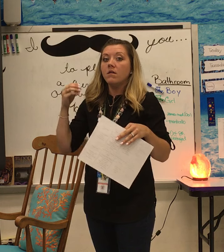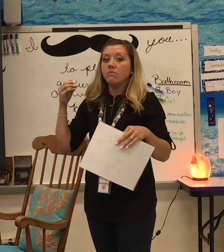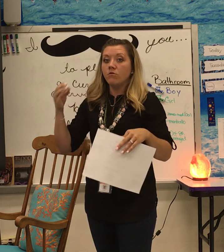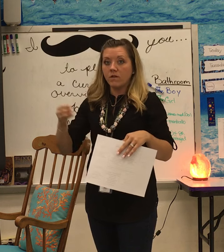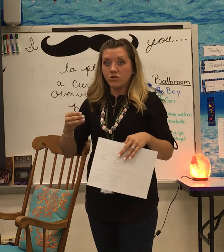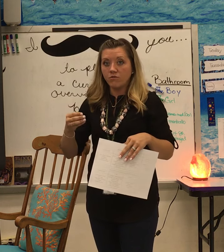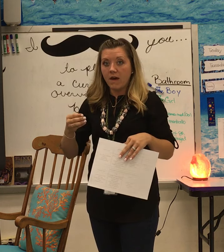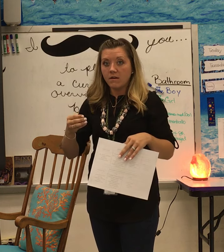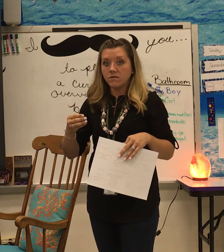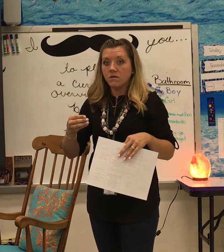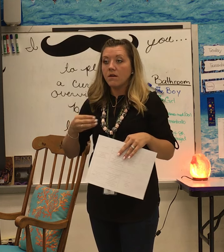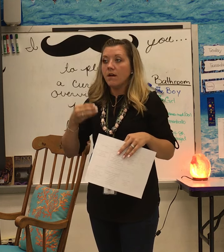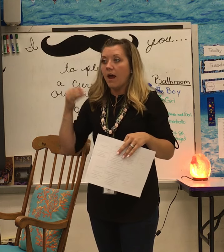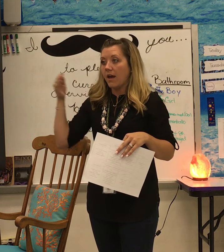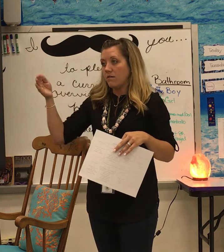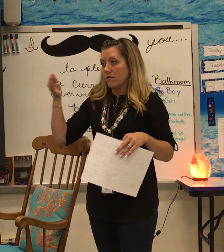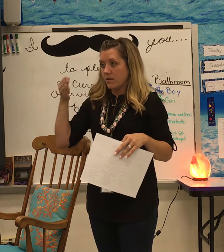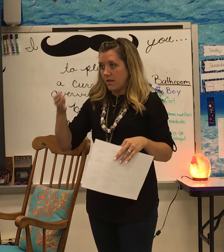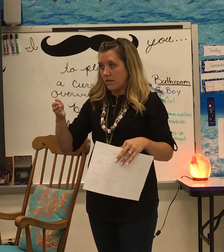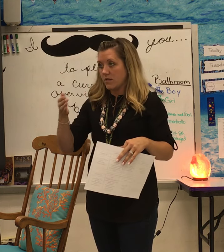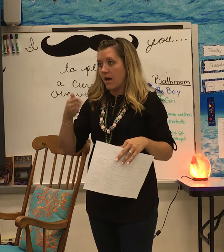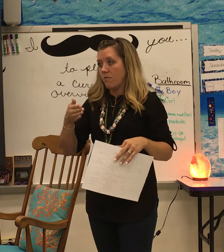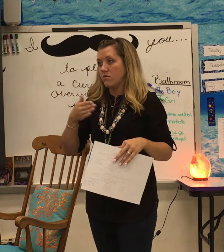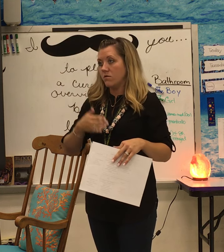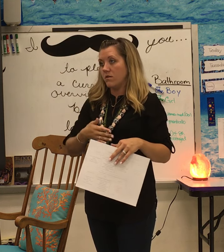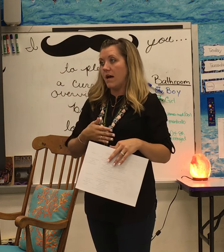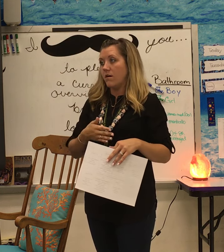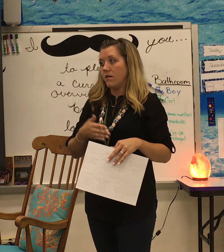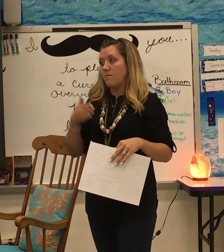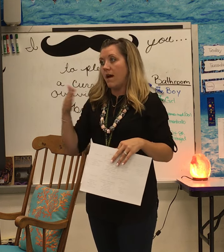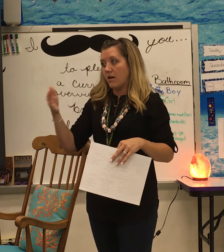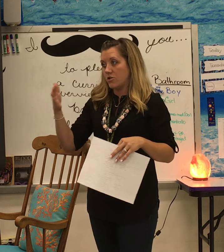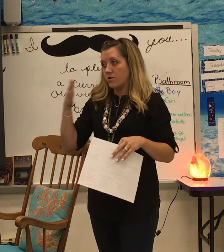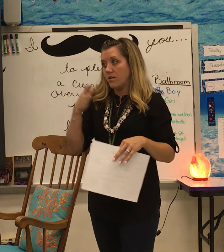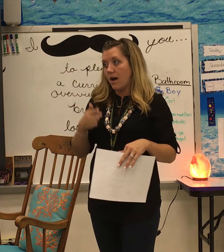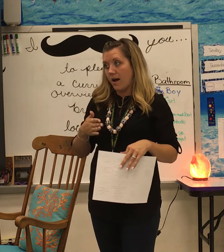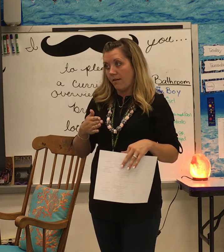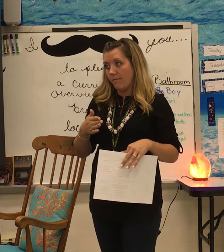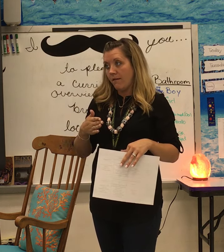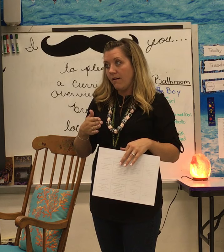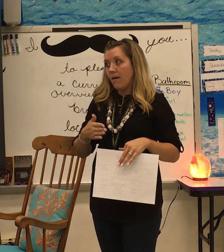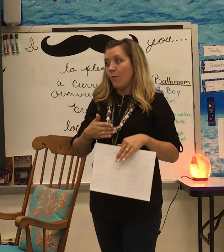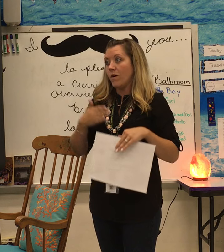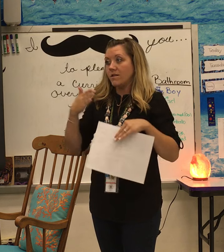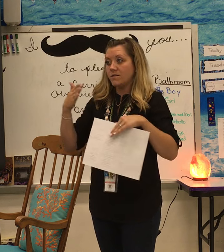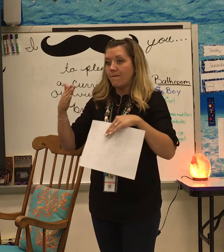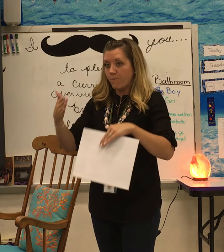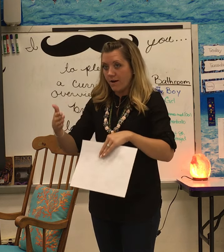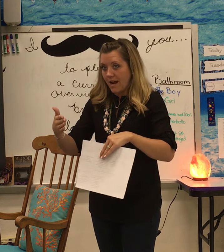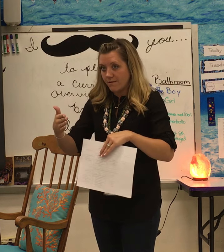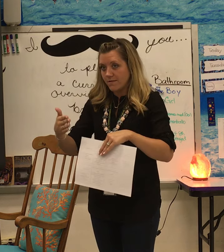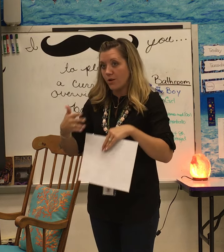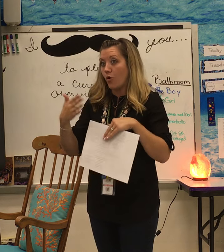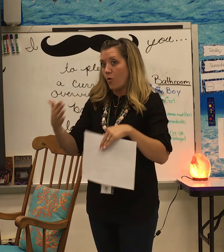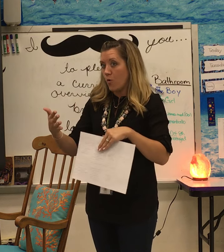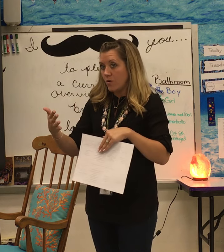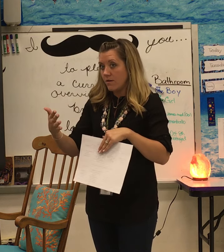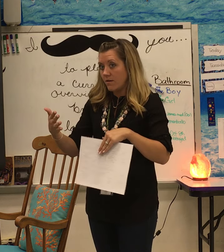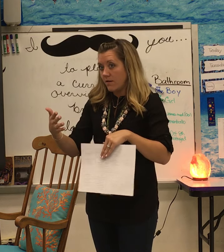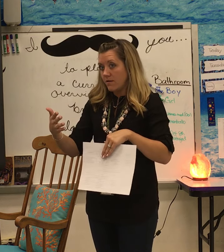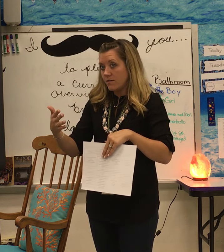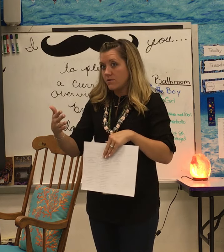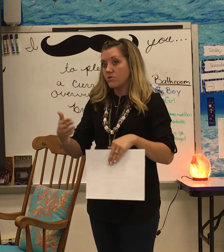tab moving too fast, I can reset the timer to allow them extra time. What it's set for now is a